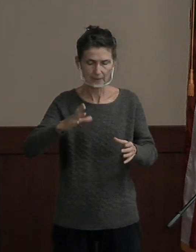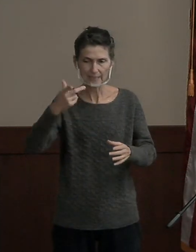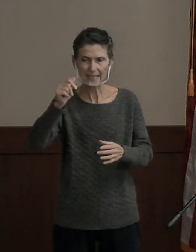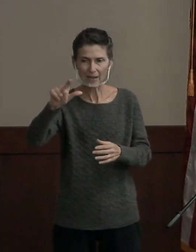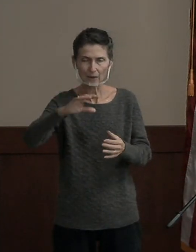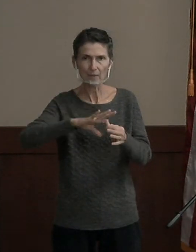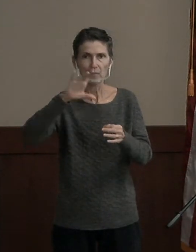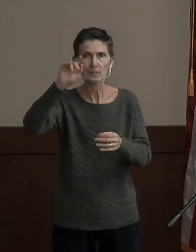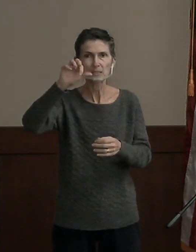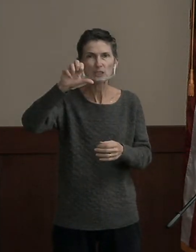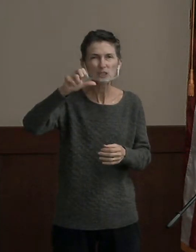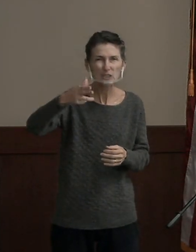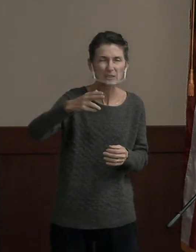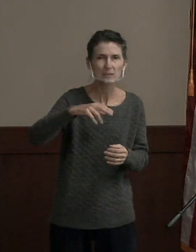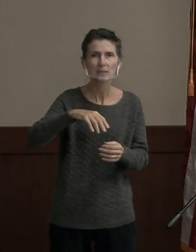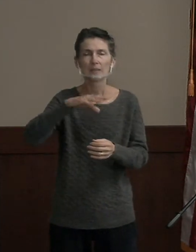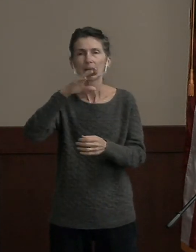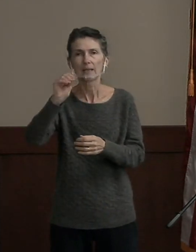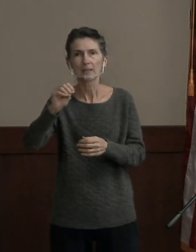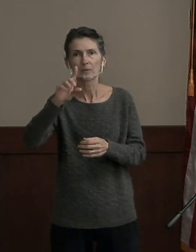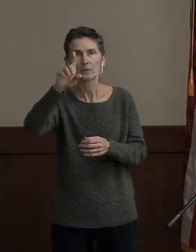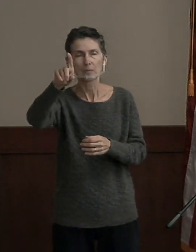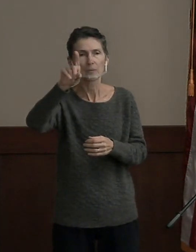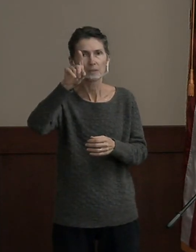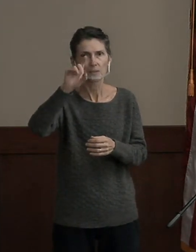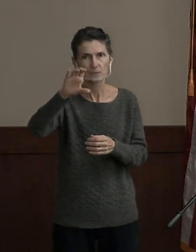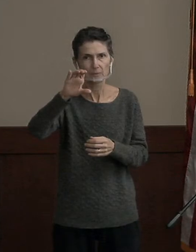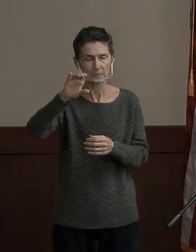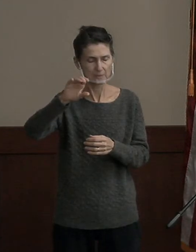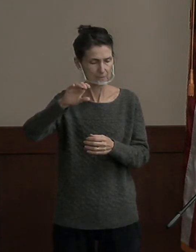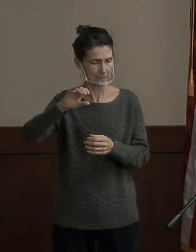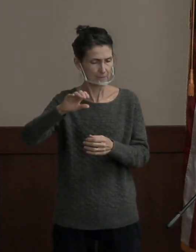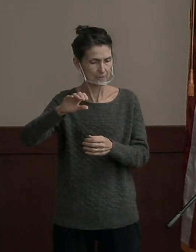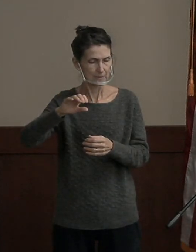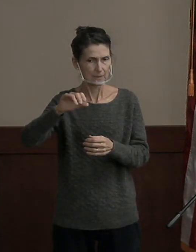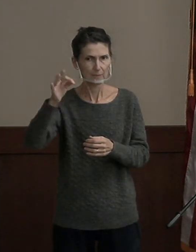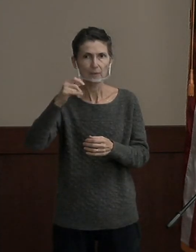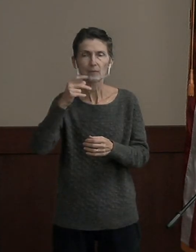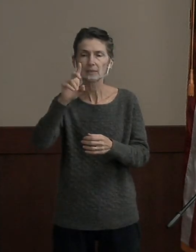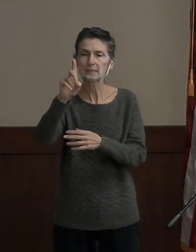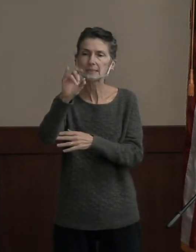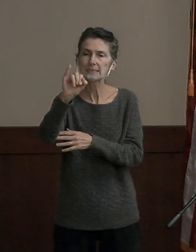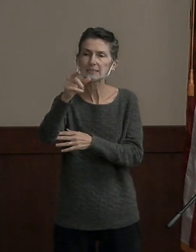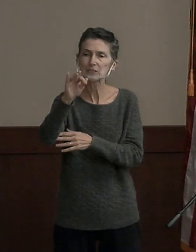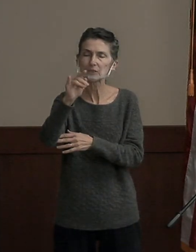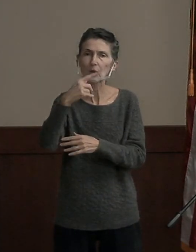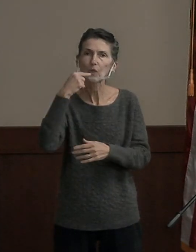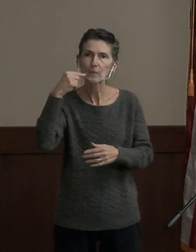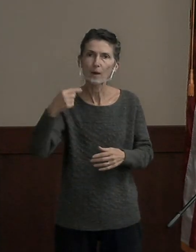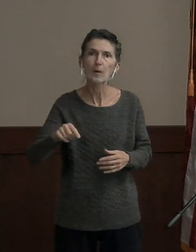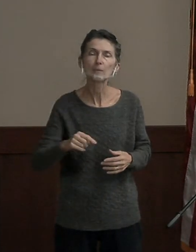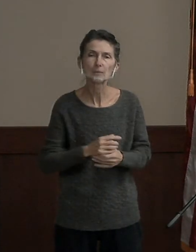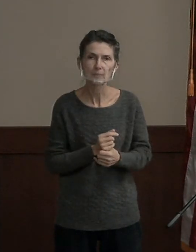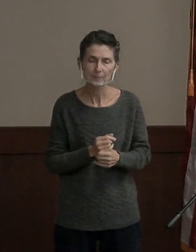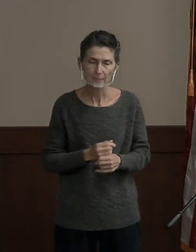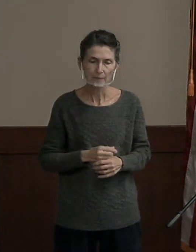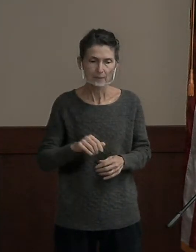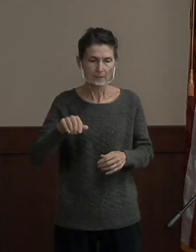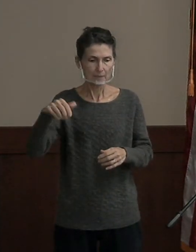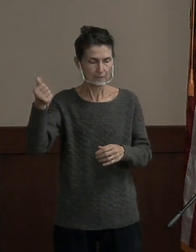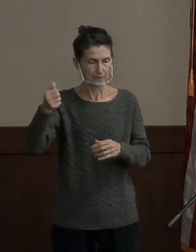and 139 digital thermometers. Another highlighted area, the Joint Information Center, has